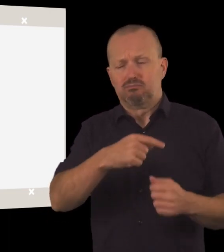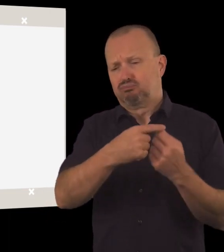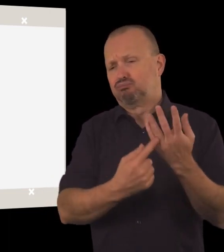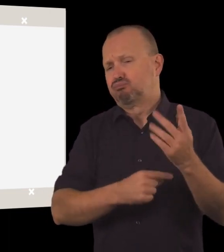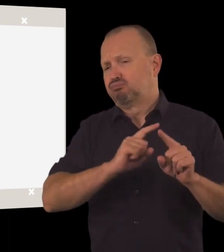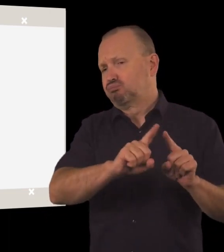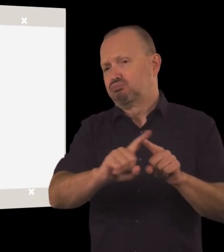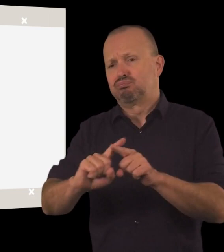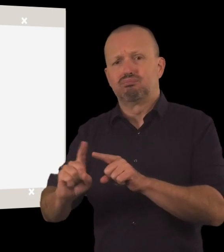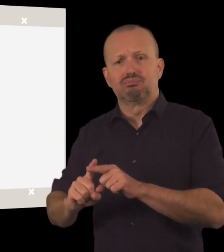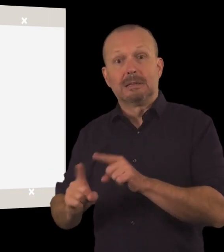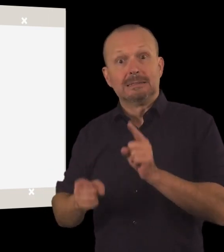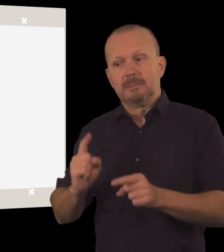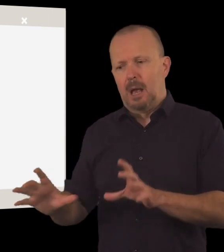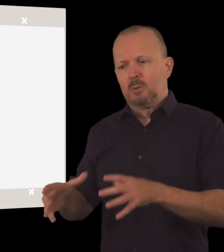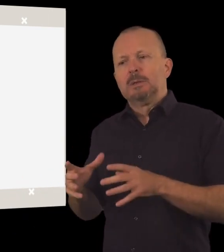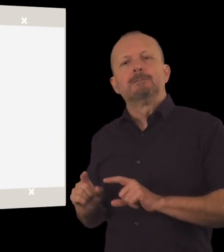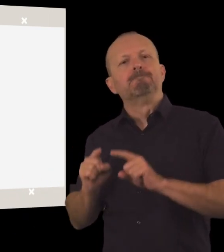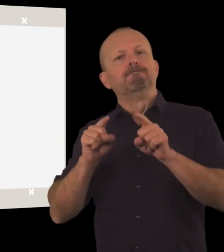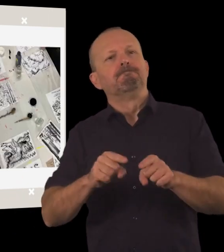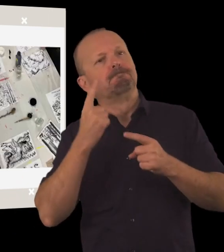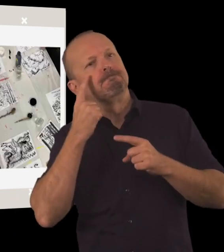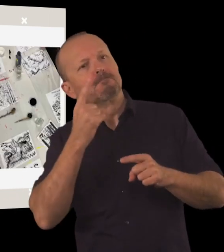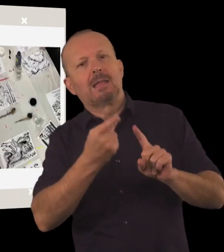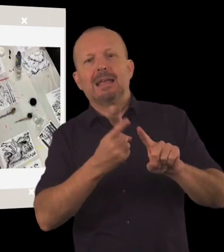the team to come together and have some creative downtime.